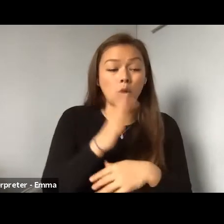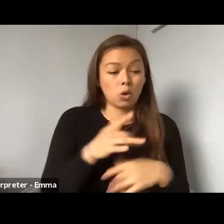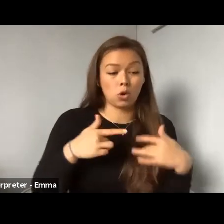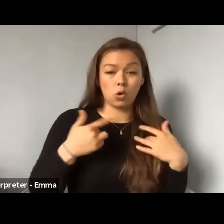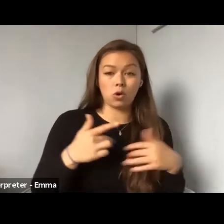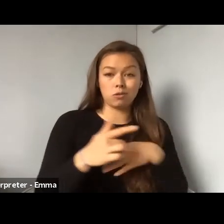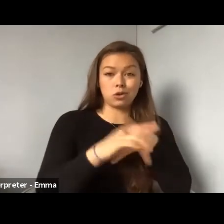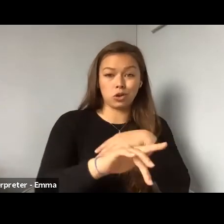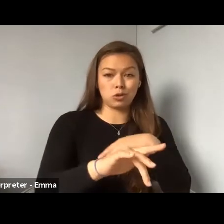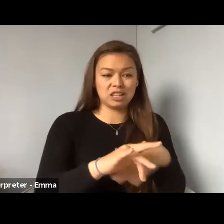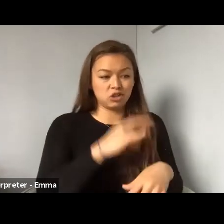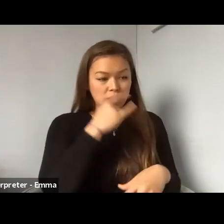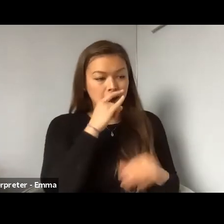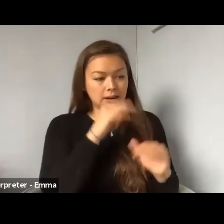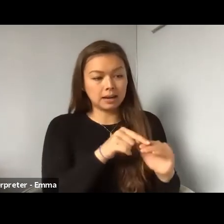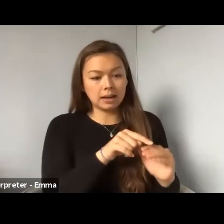adolescence.